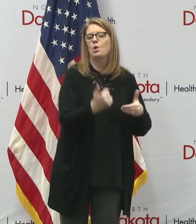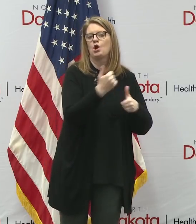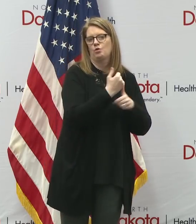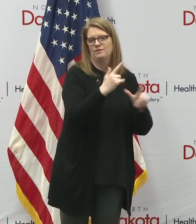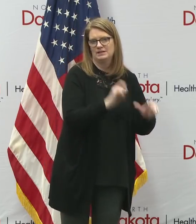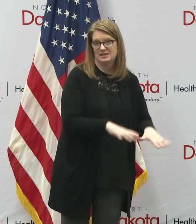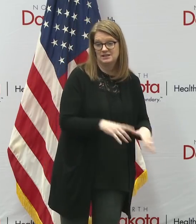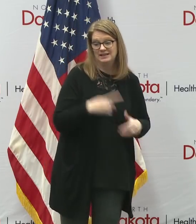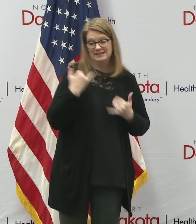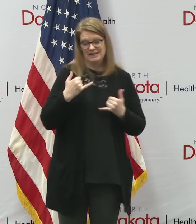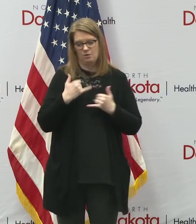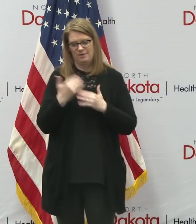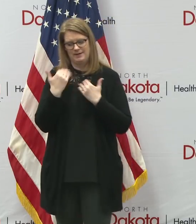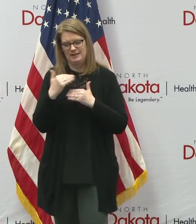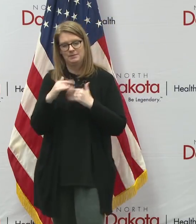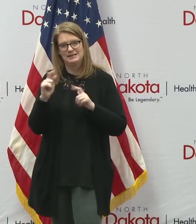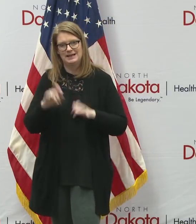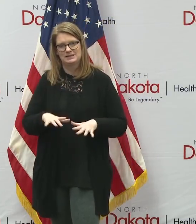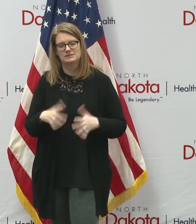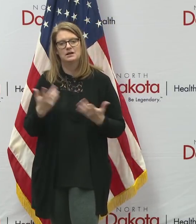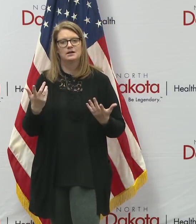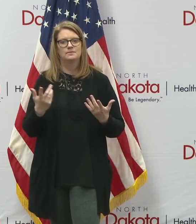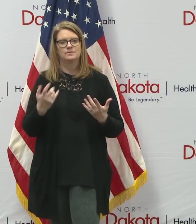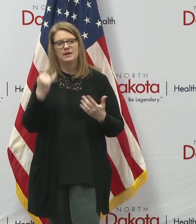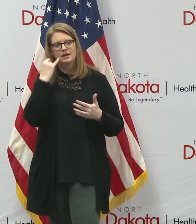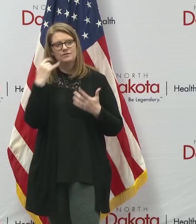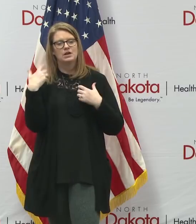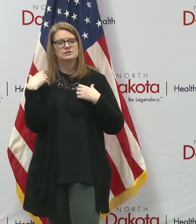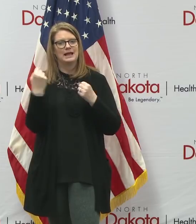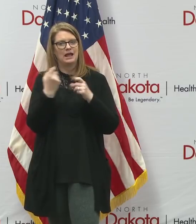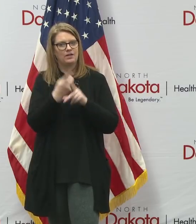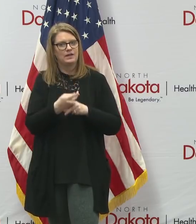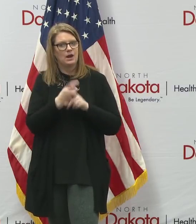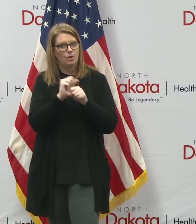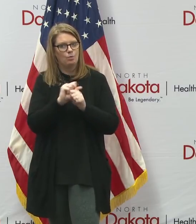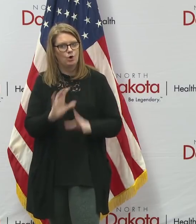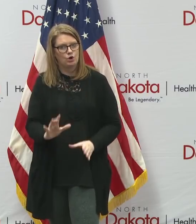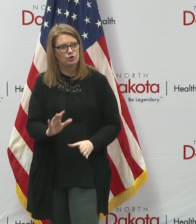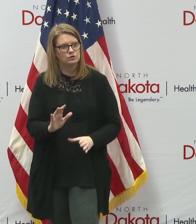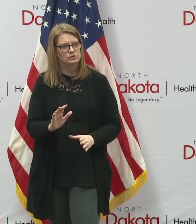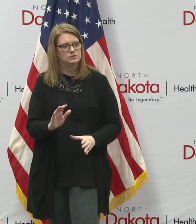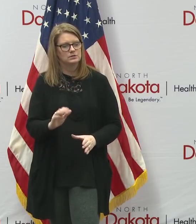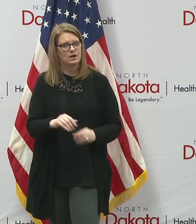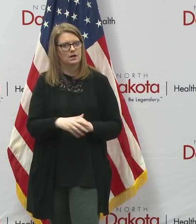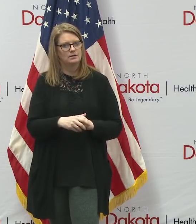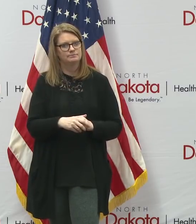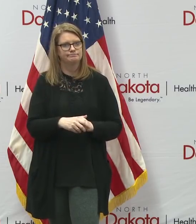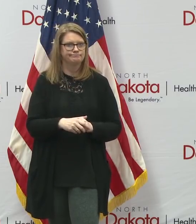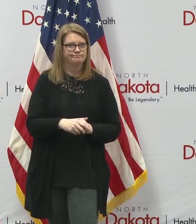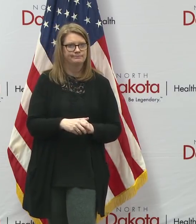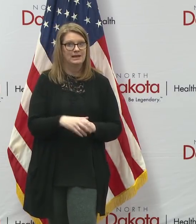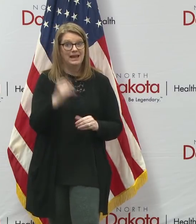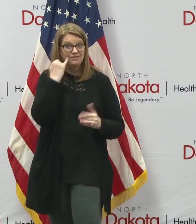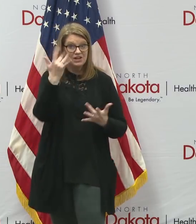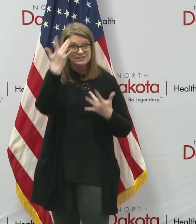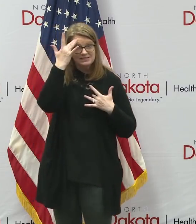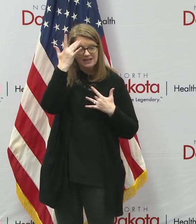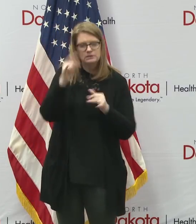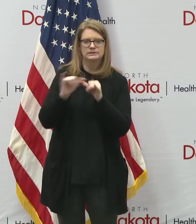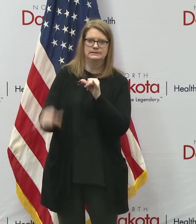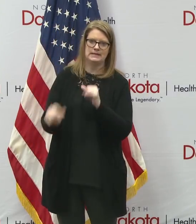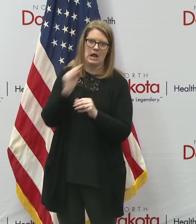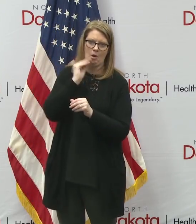having limited tests, if we have healthcare workers that are, if they're sick, they should be staying at